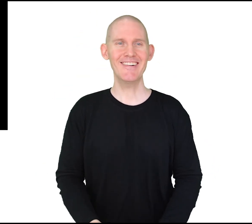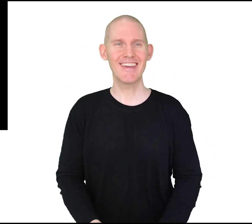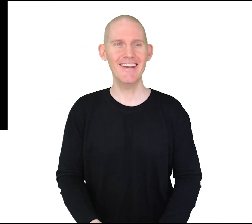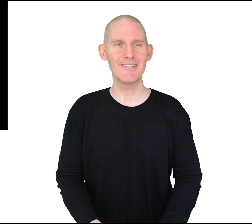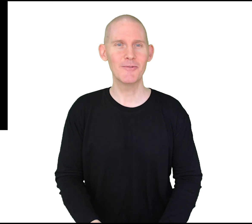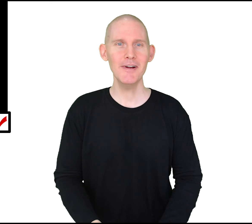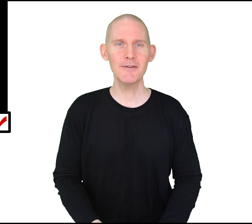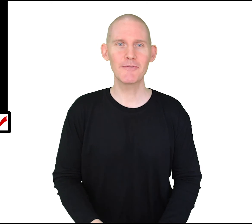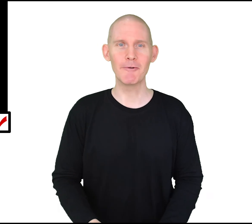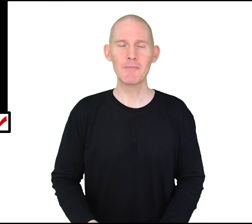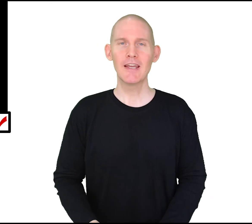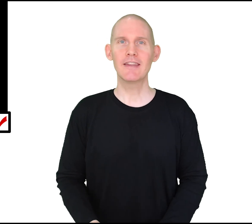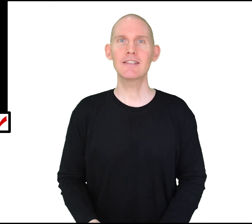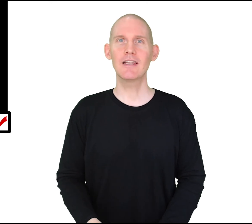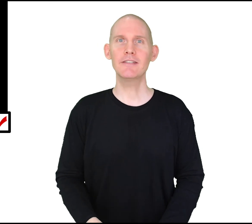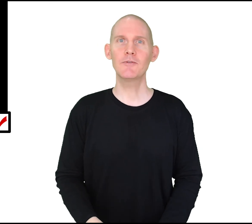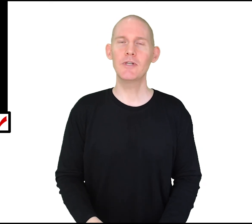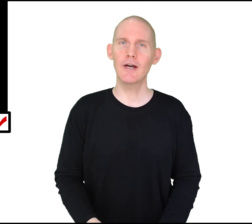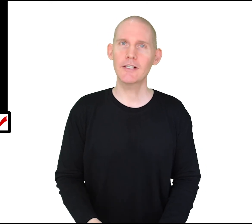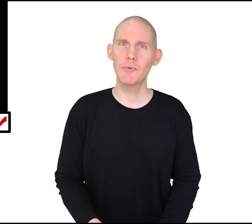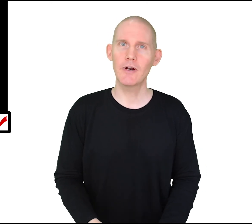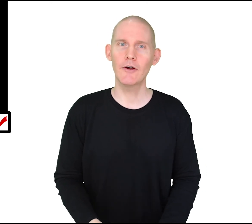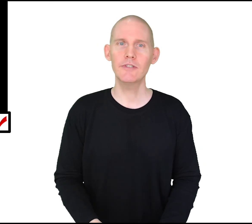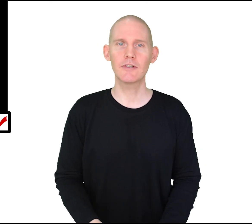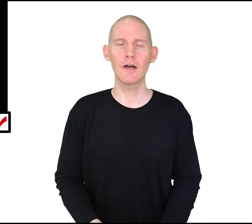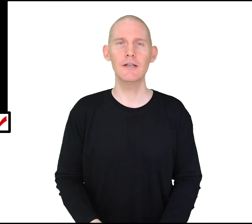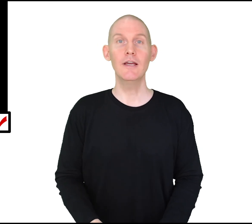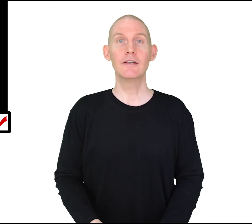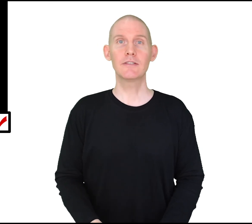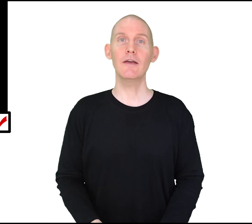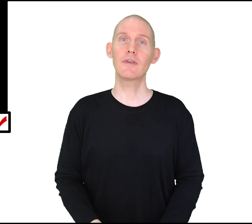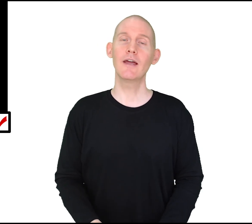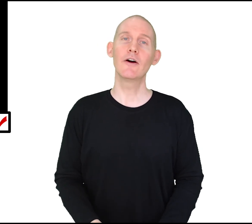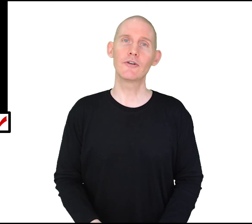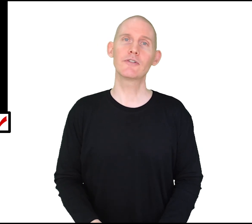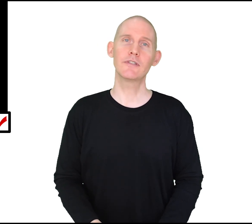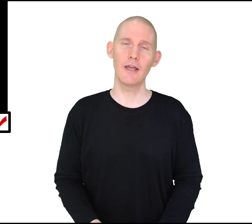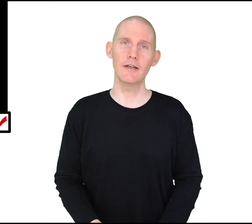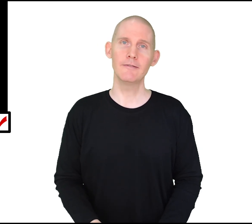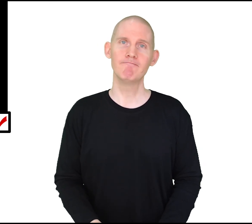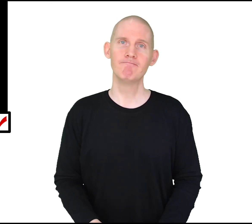Okay, wonderful. In this lesson, we talked about how to sign Seth can understanding.